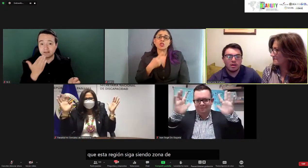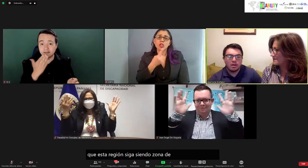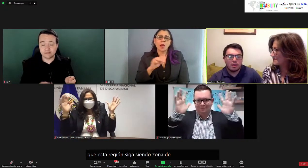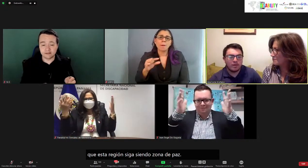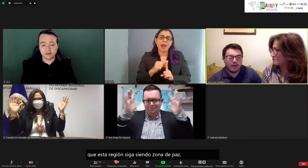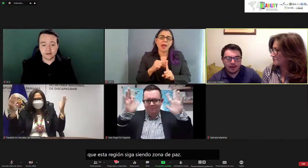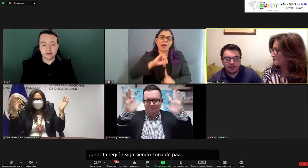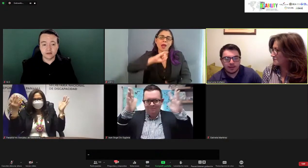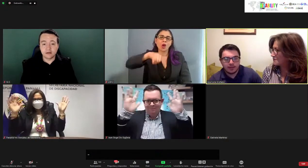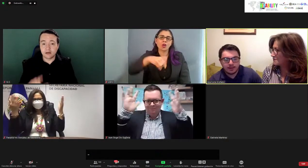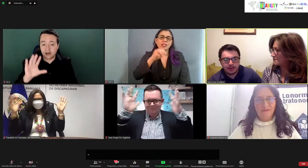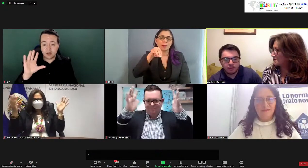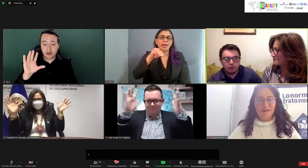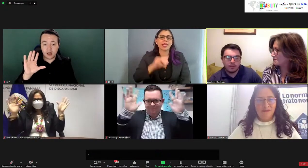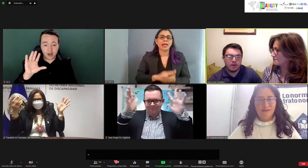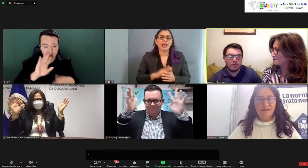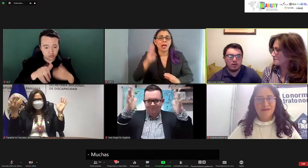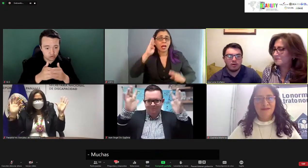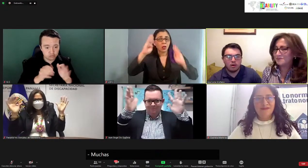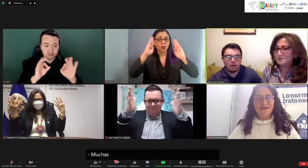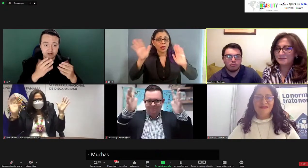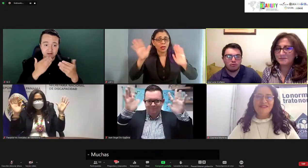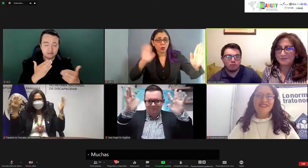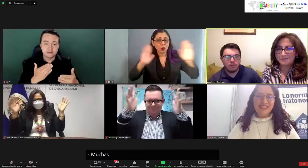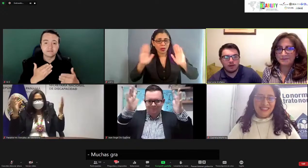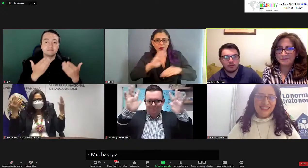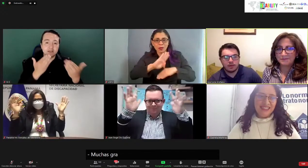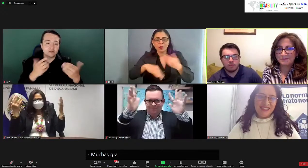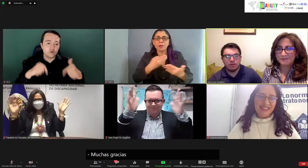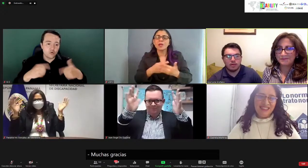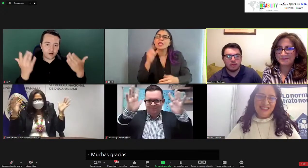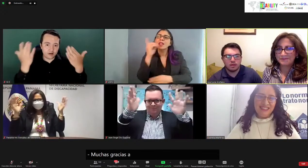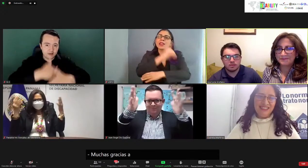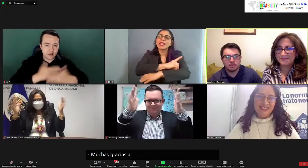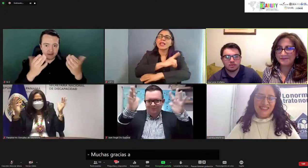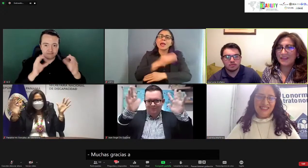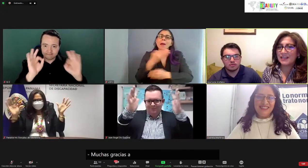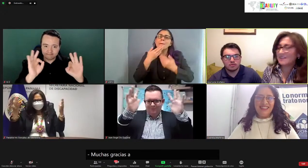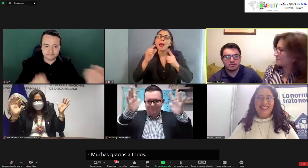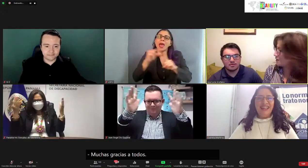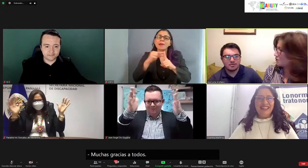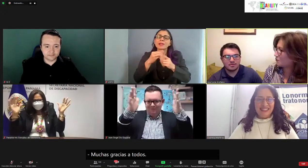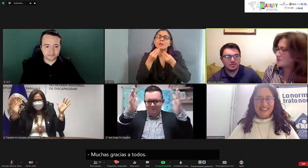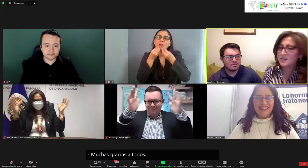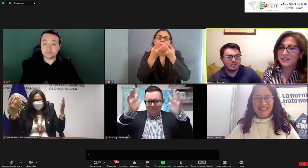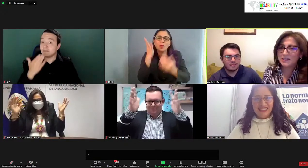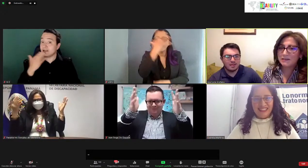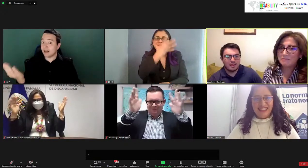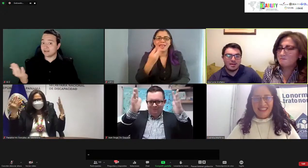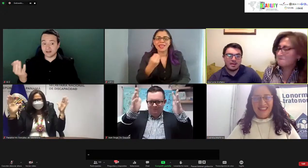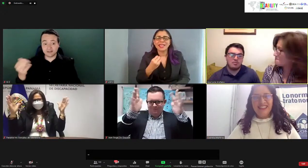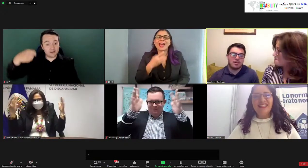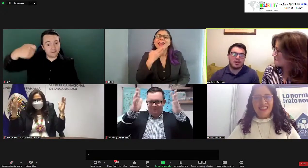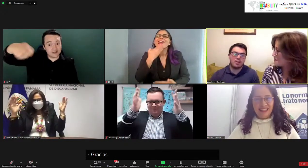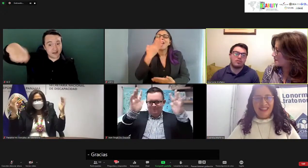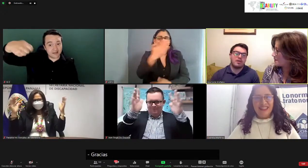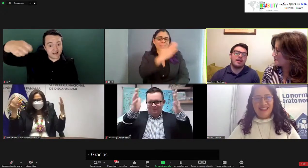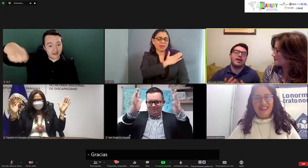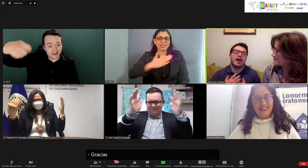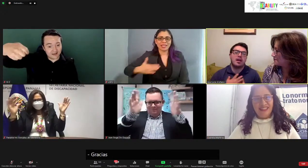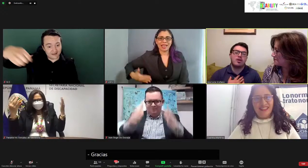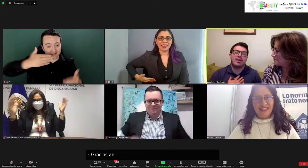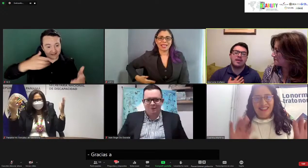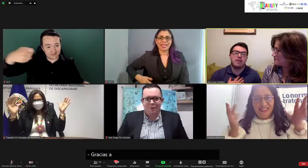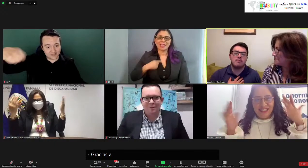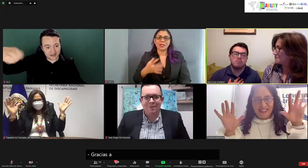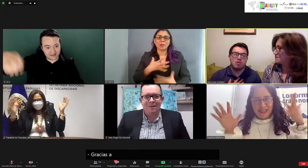i would like to thank everyone and i would like to thank everyone for their kind words and thanks to our